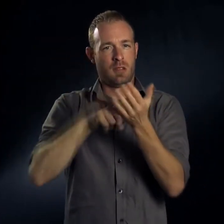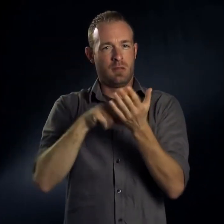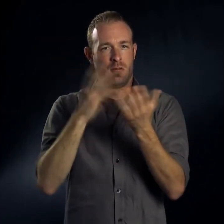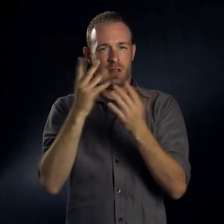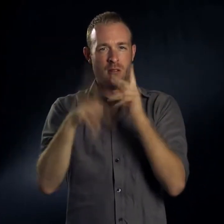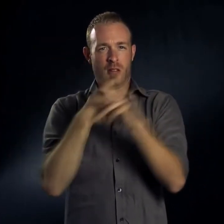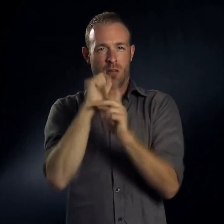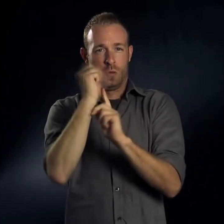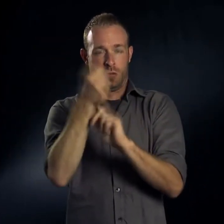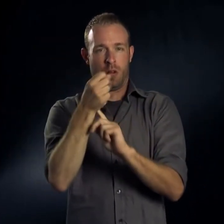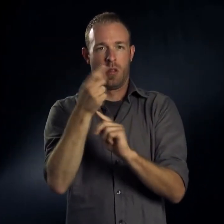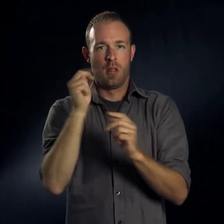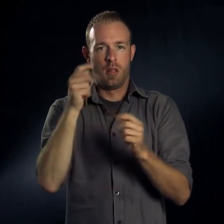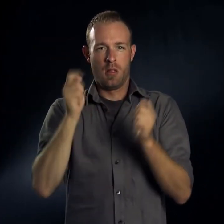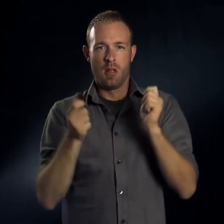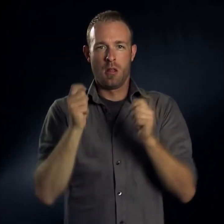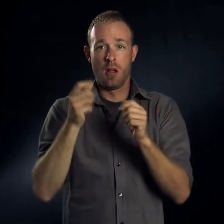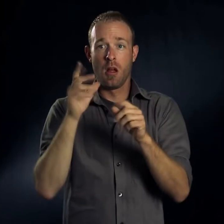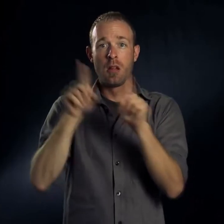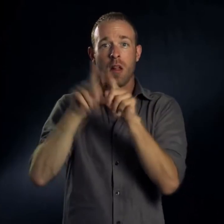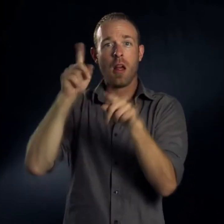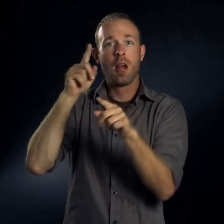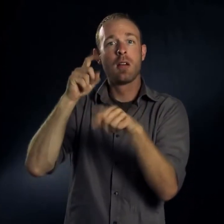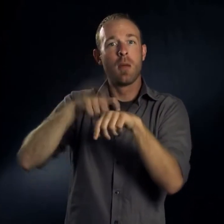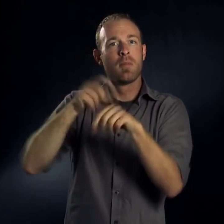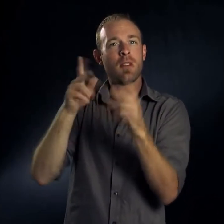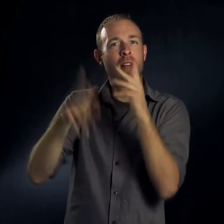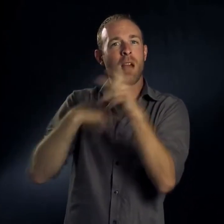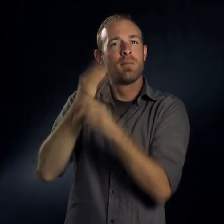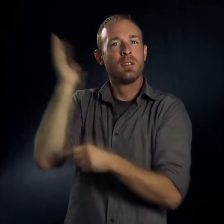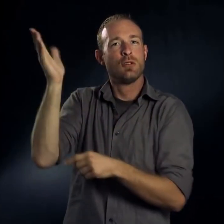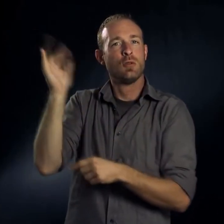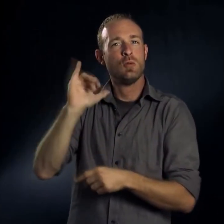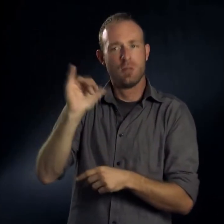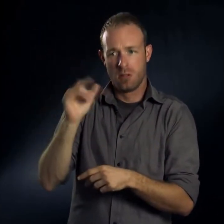audience, they need to provide a more formal register for their presentations.